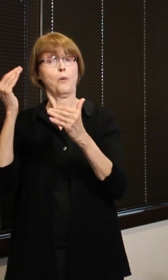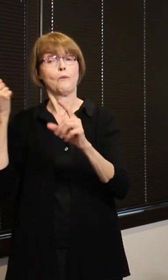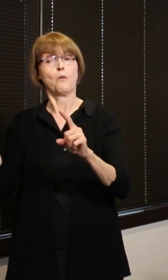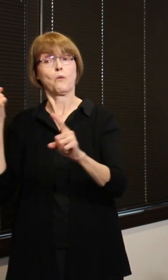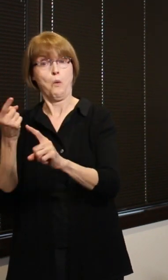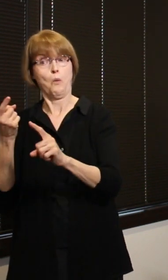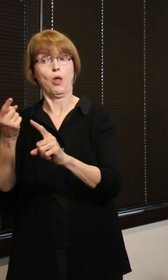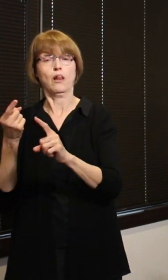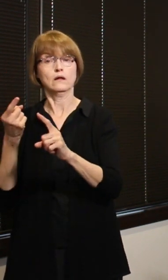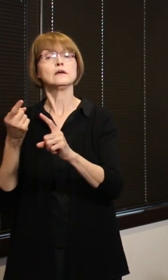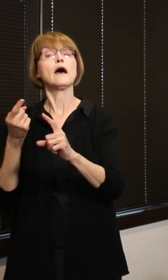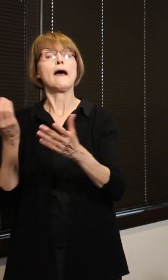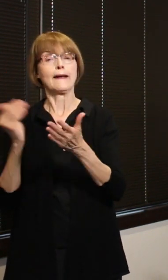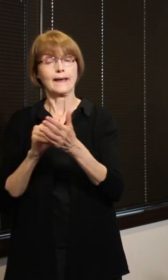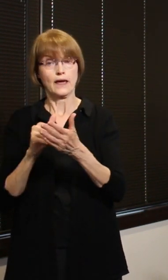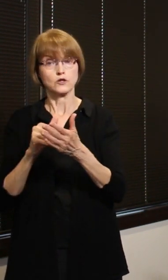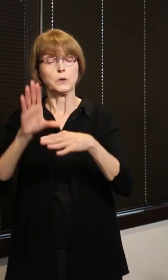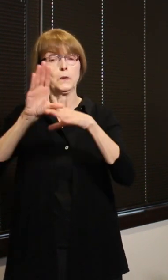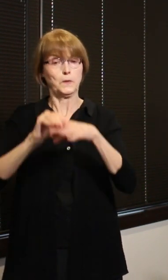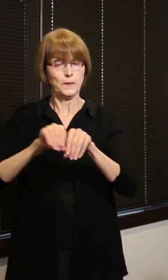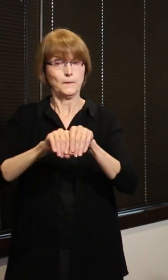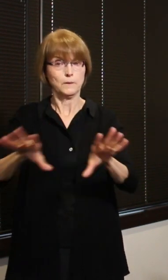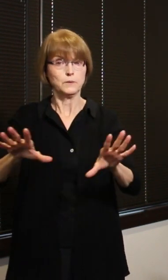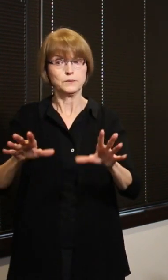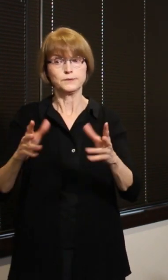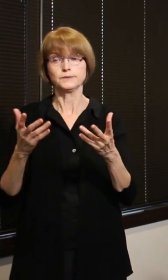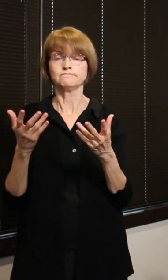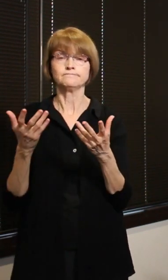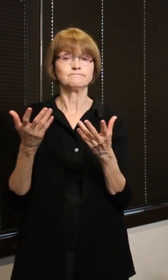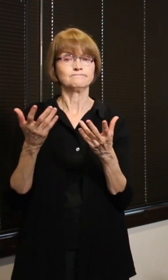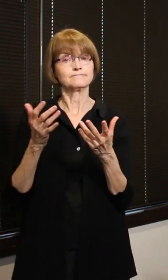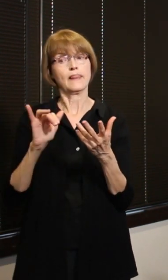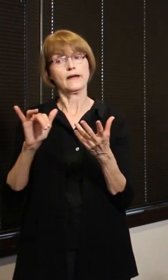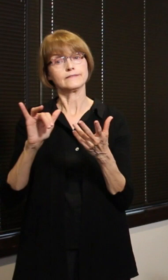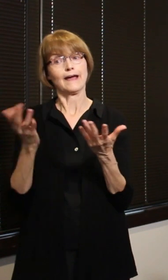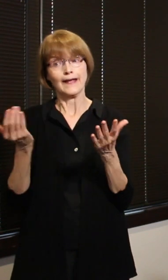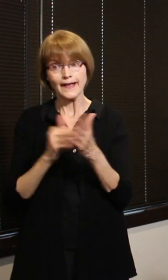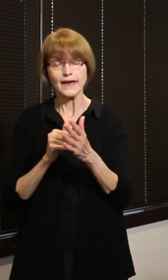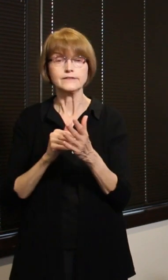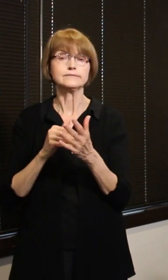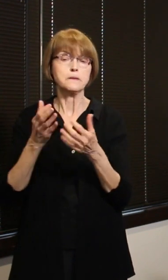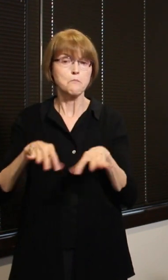interrupting transmission from instituting mask wearing and things like that.